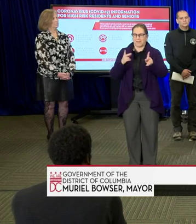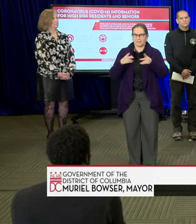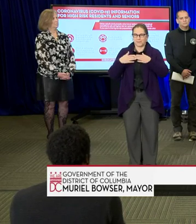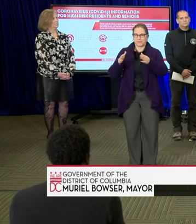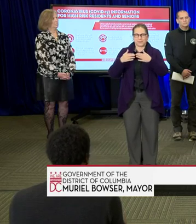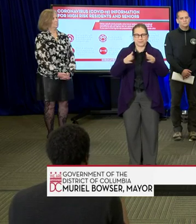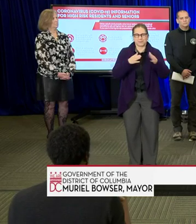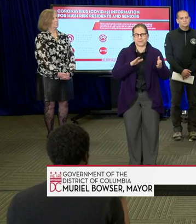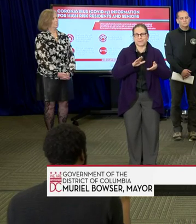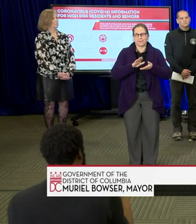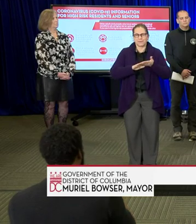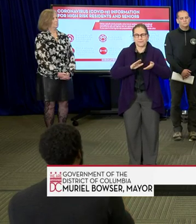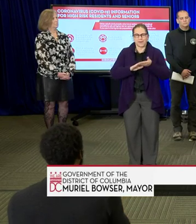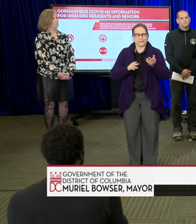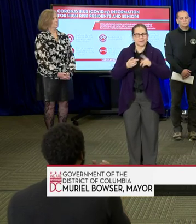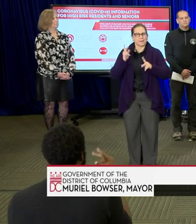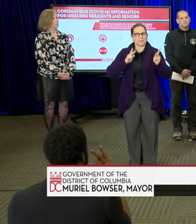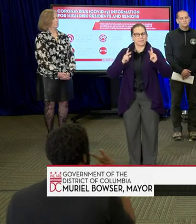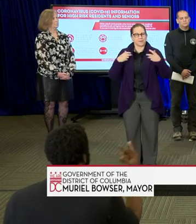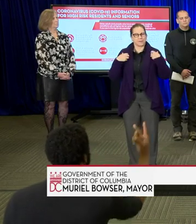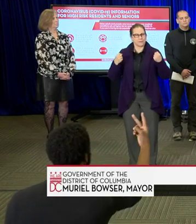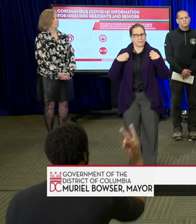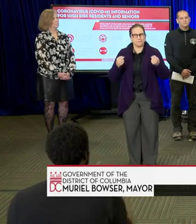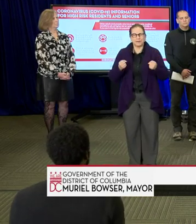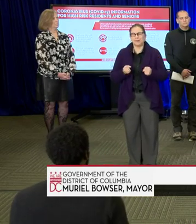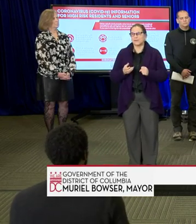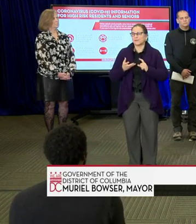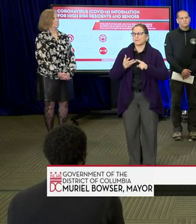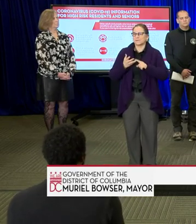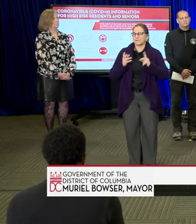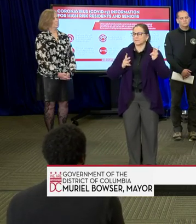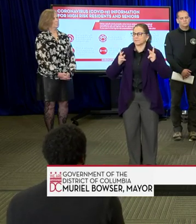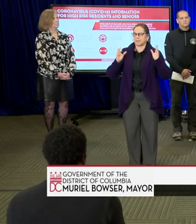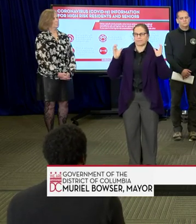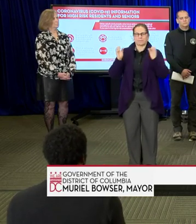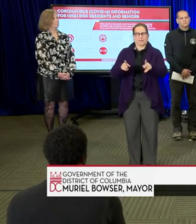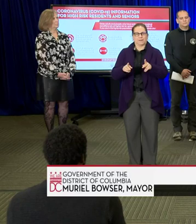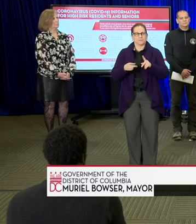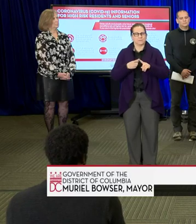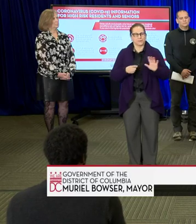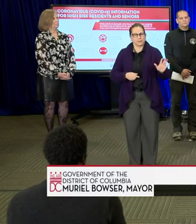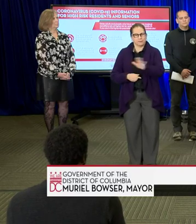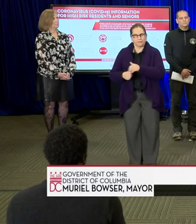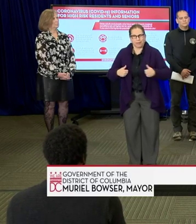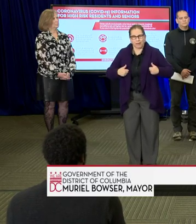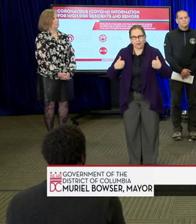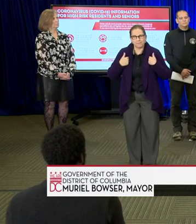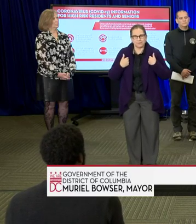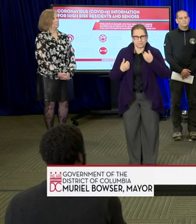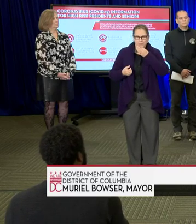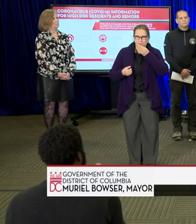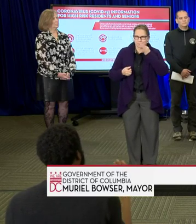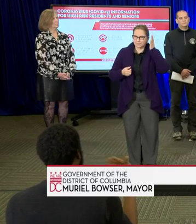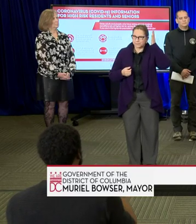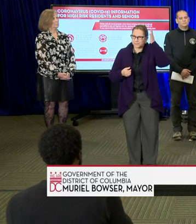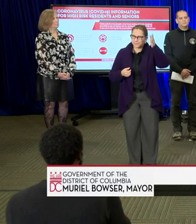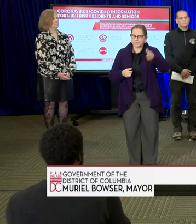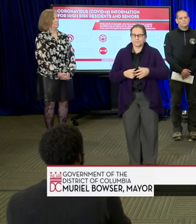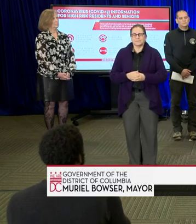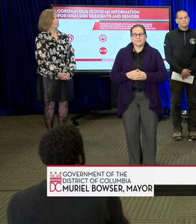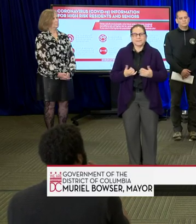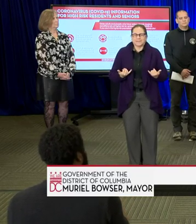be important to our long-term recovery. I just want to reiterate the importance of